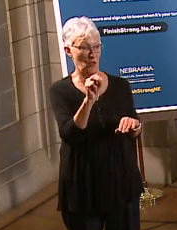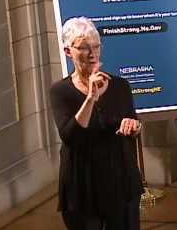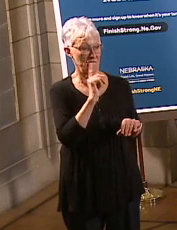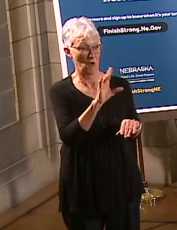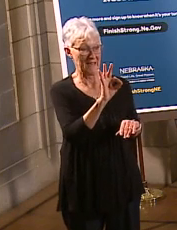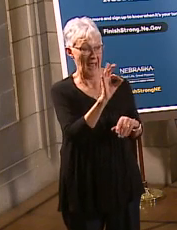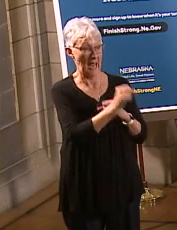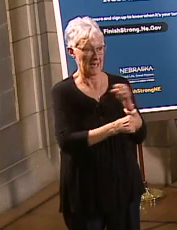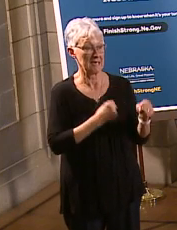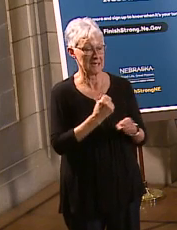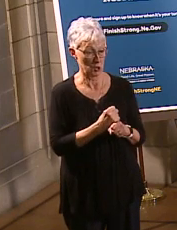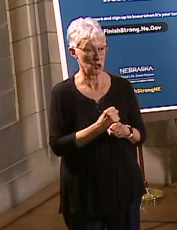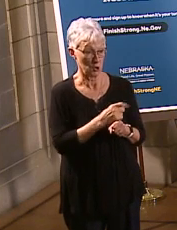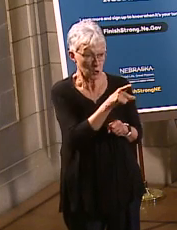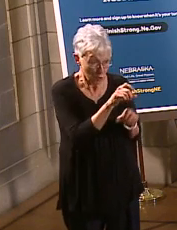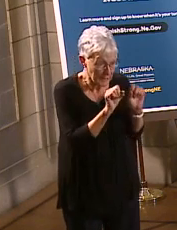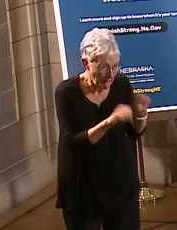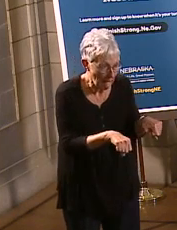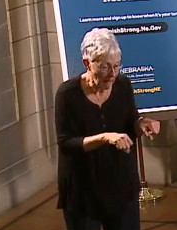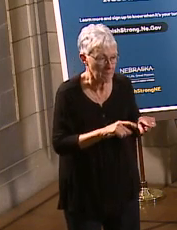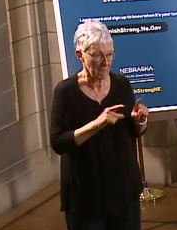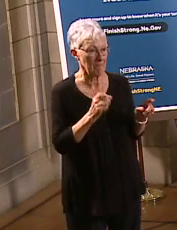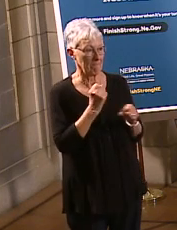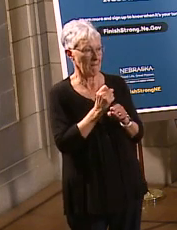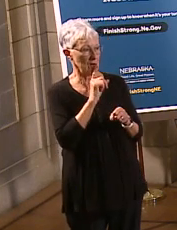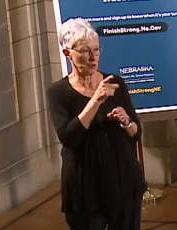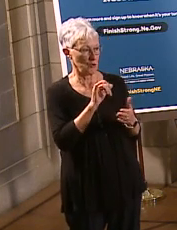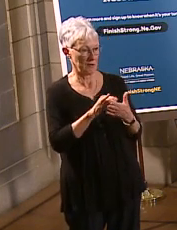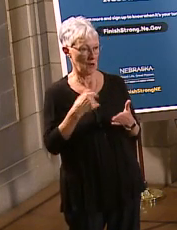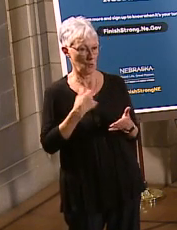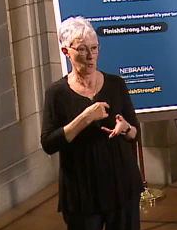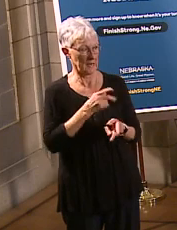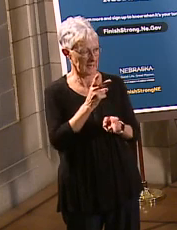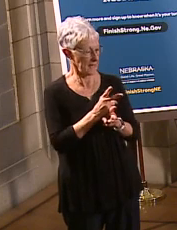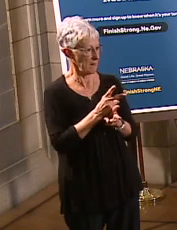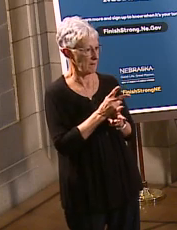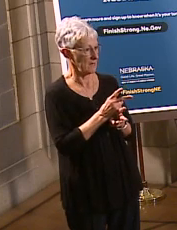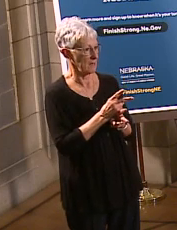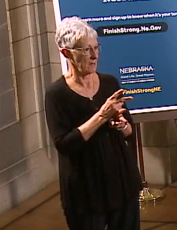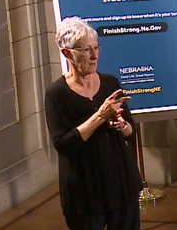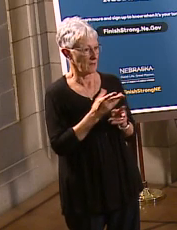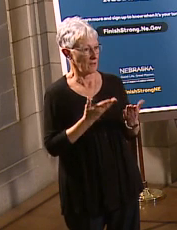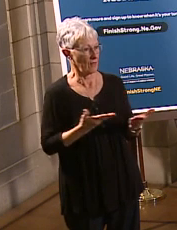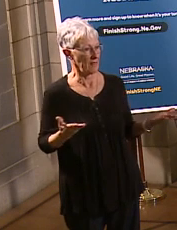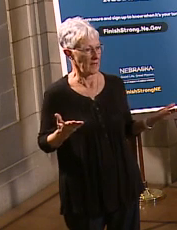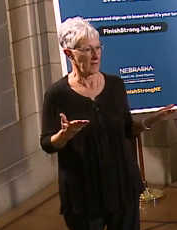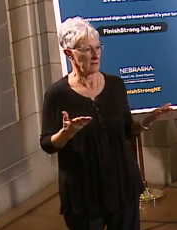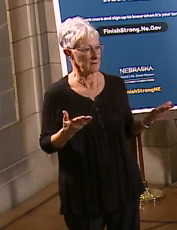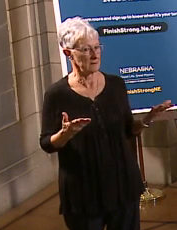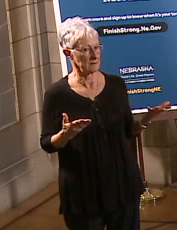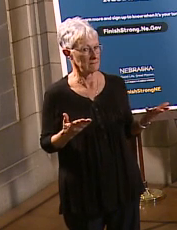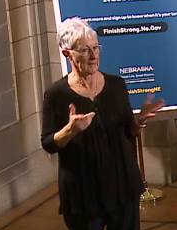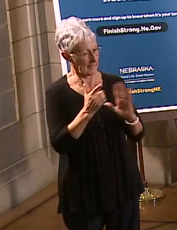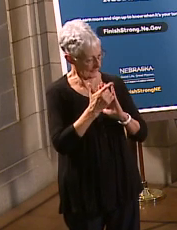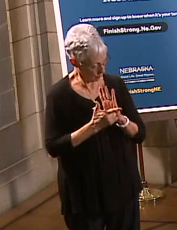So yes, you can, but we want to make sure that we keep things as legal as possible.